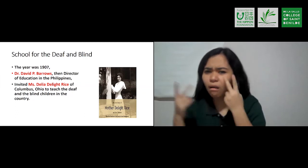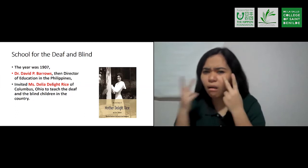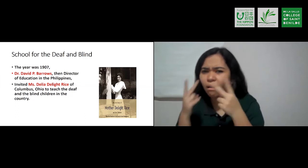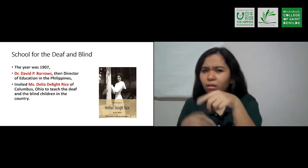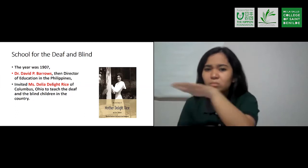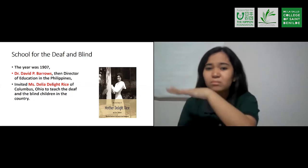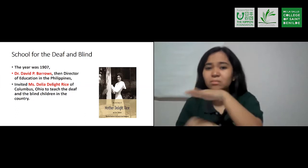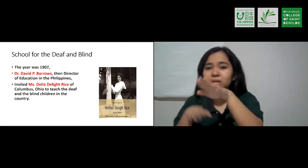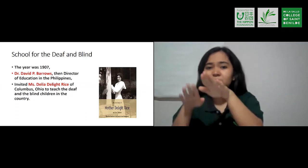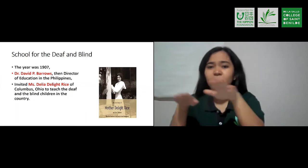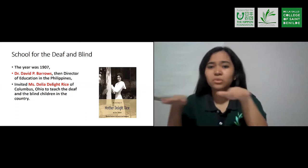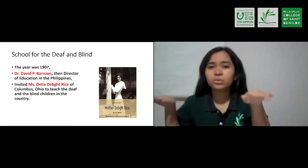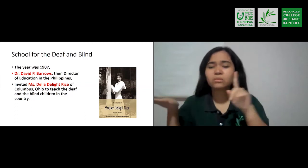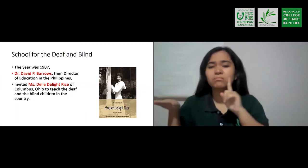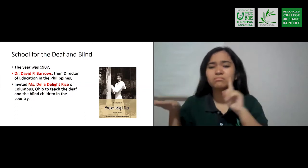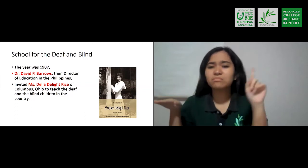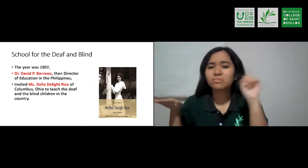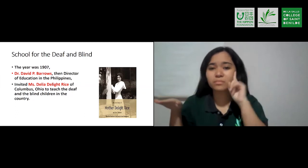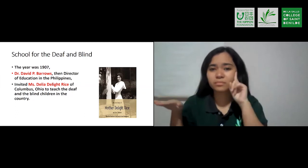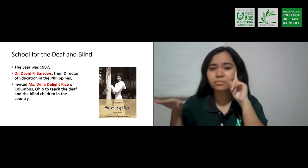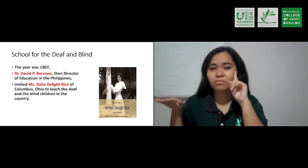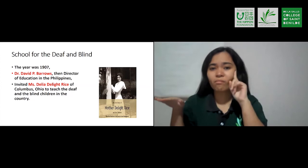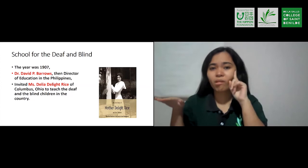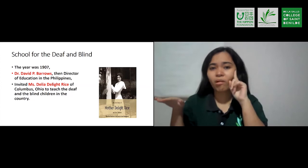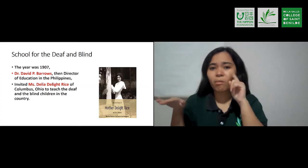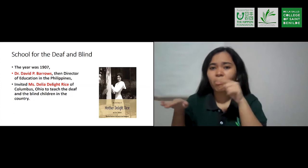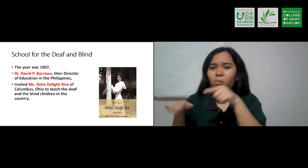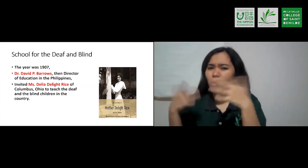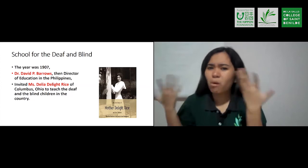And he saw that many deaf children